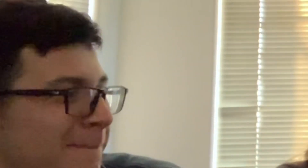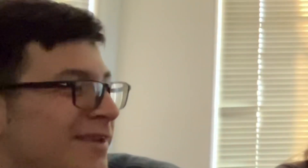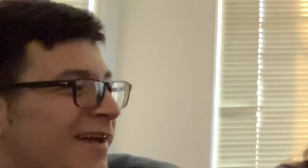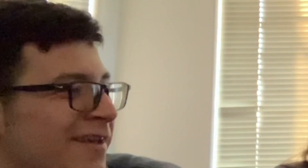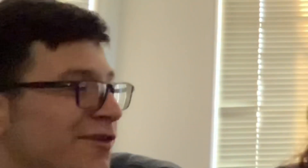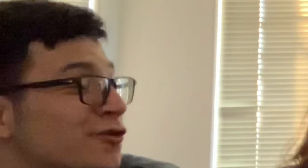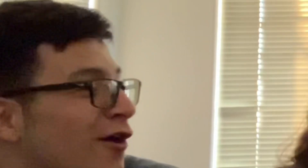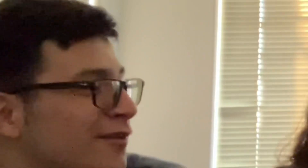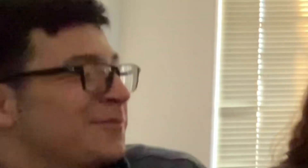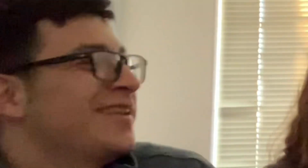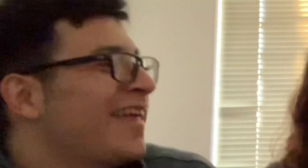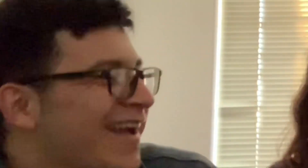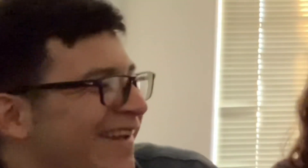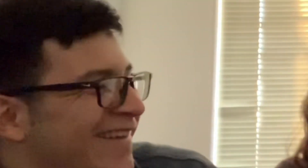Mila, your dog, Mila.